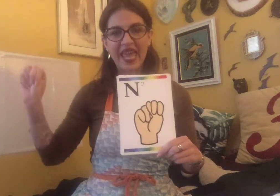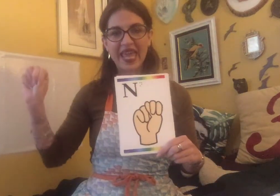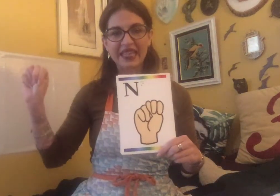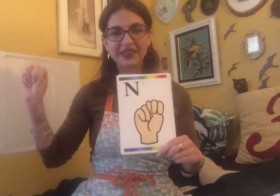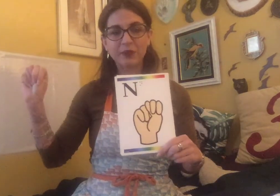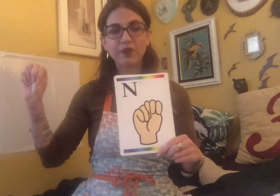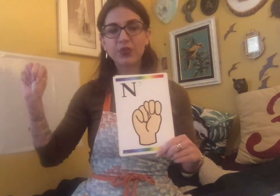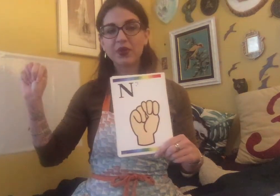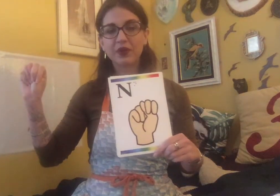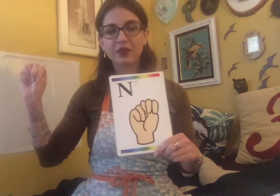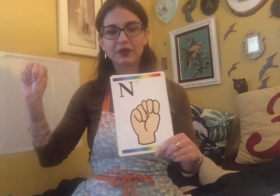N.